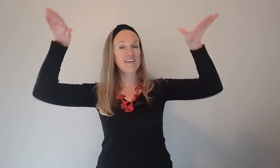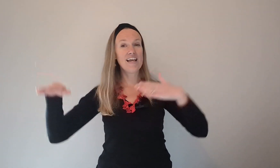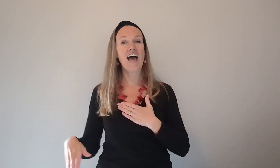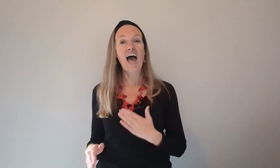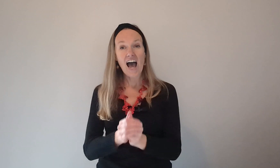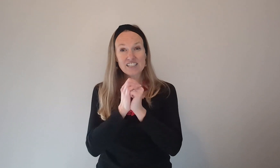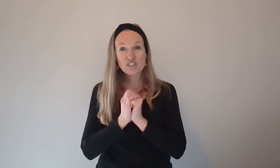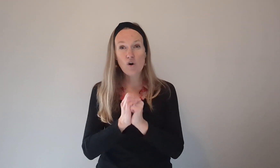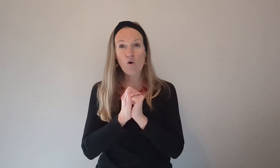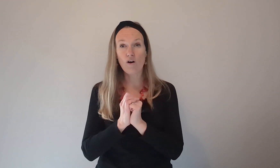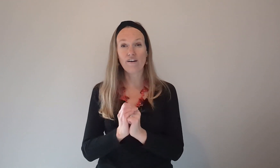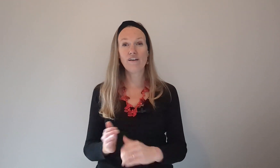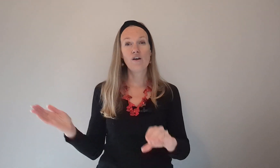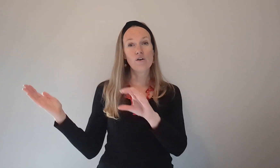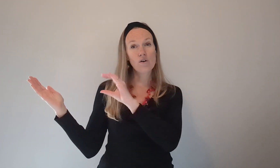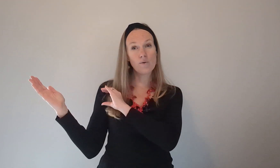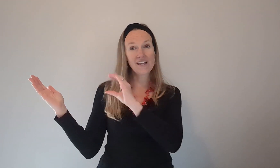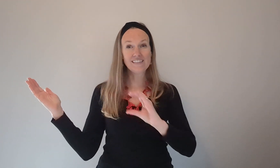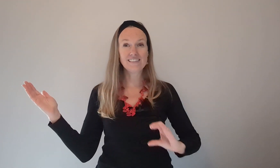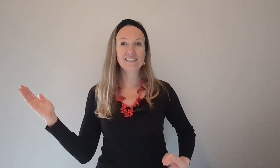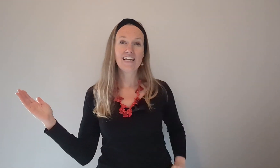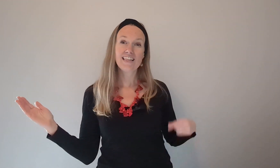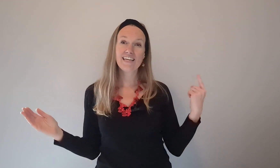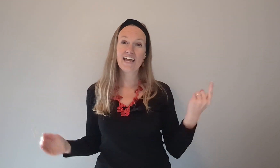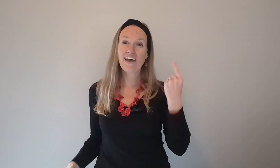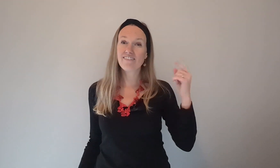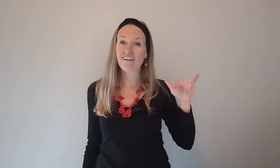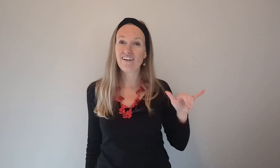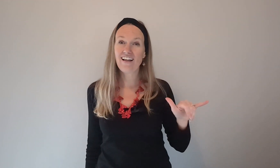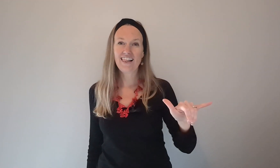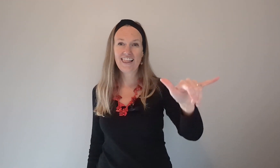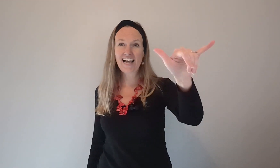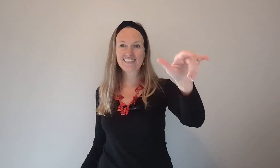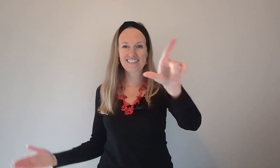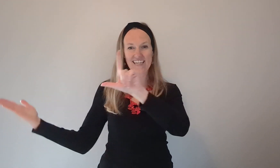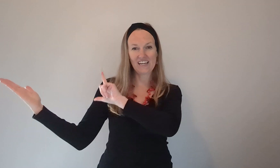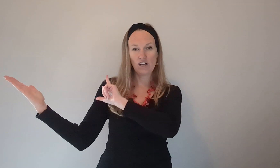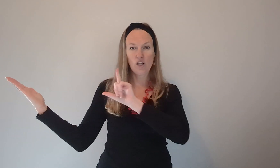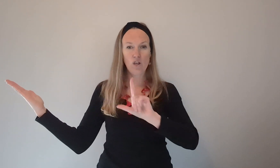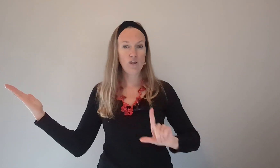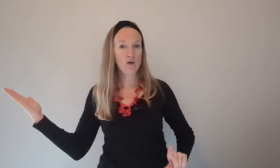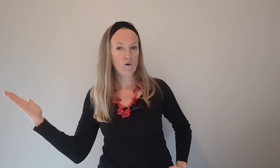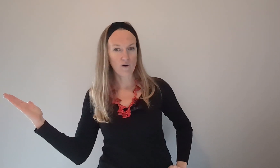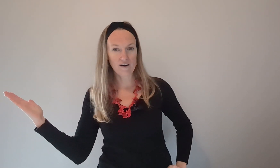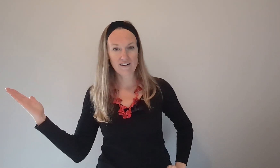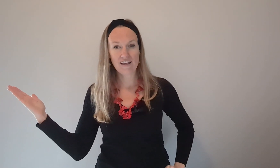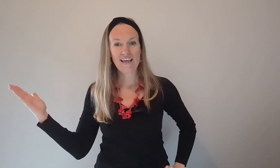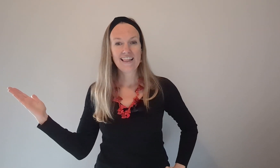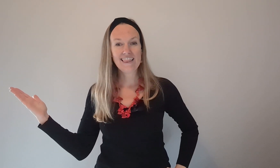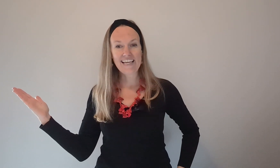heaven adored, Christ the everlasting Lord. Late